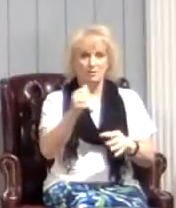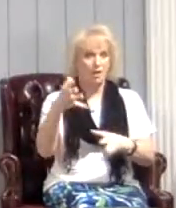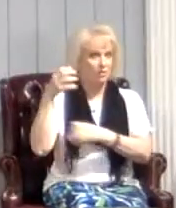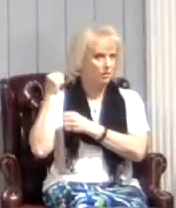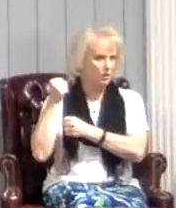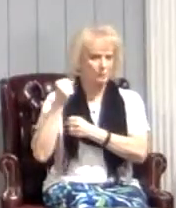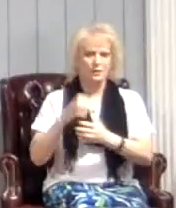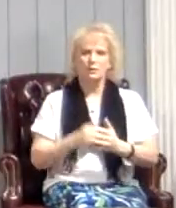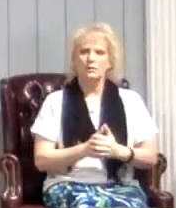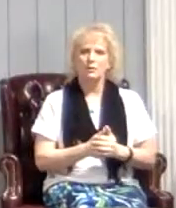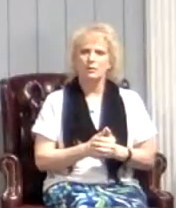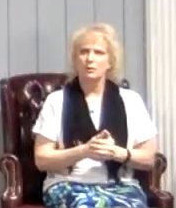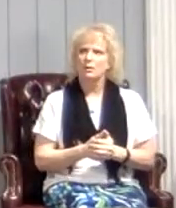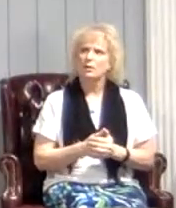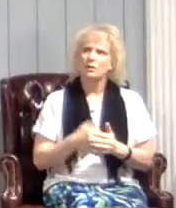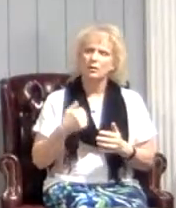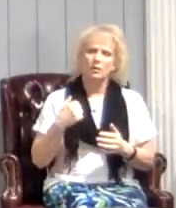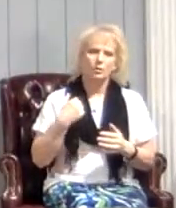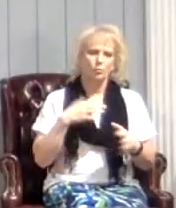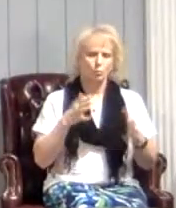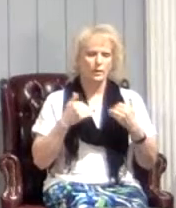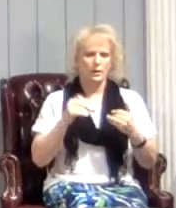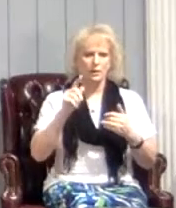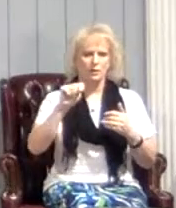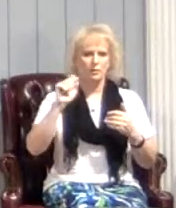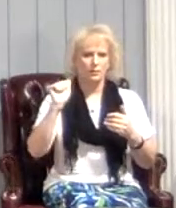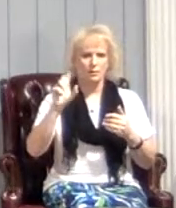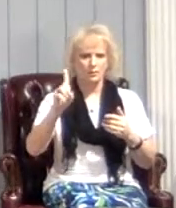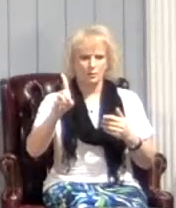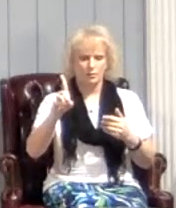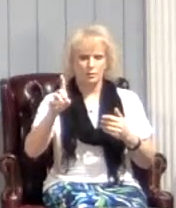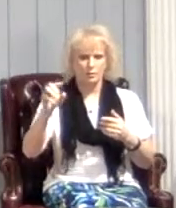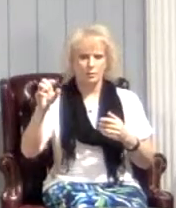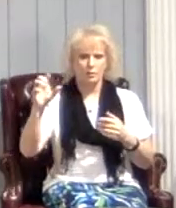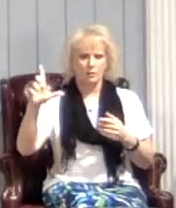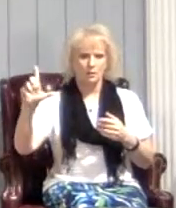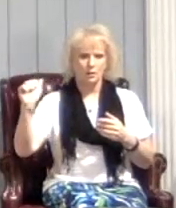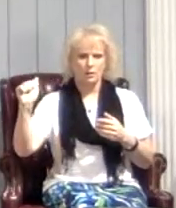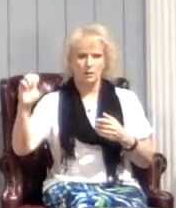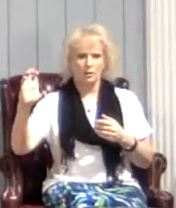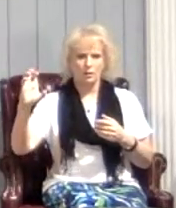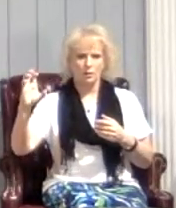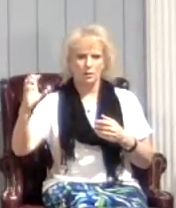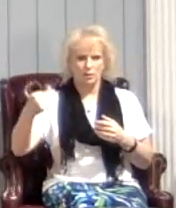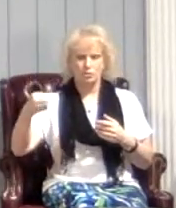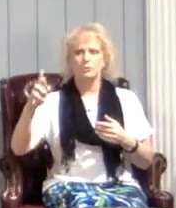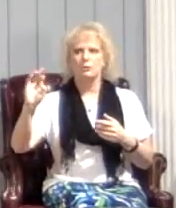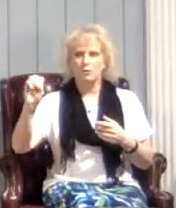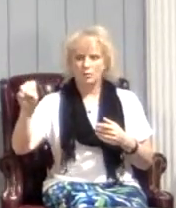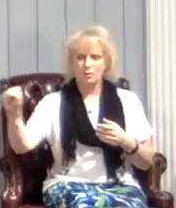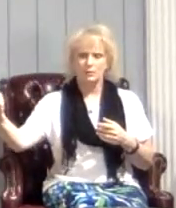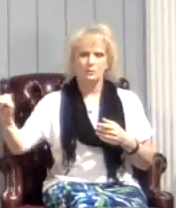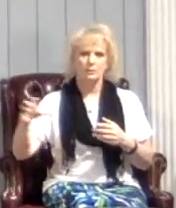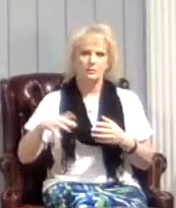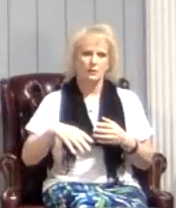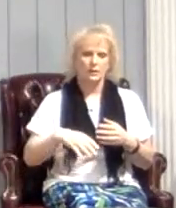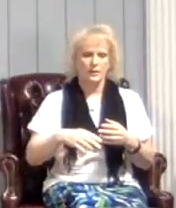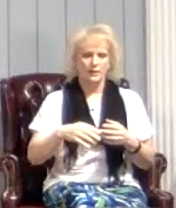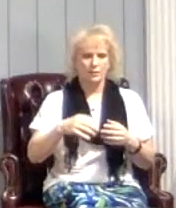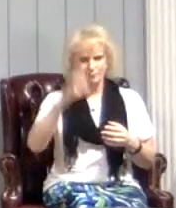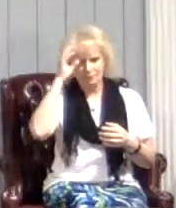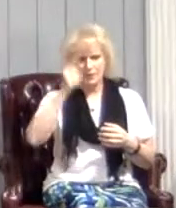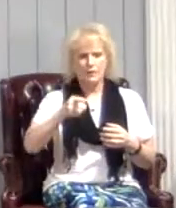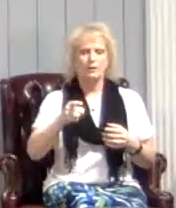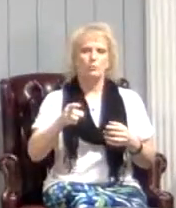We had Tad LaGrosse here Wednesday night, and Brother LaGrosse was one of the students at the college when I taught at the college. And he was